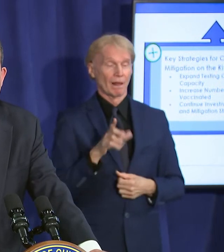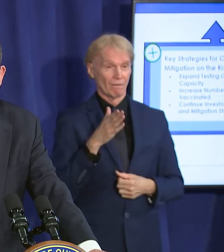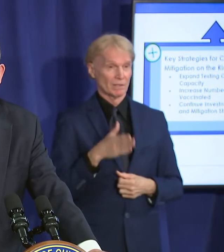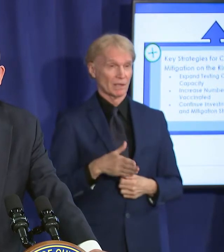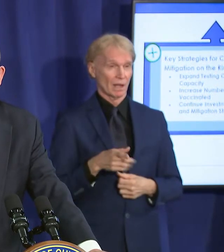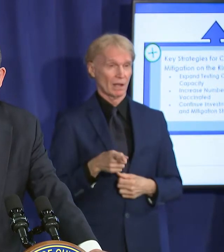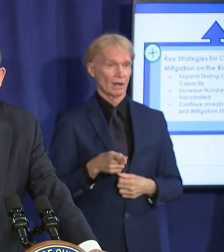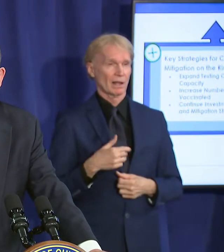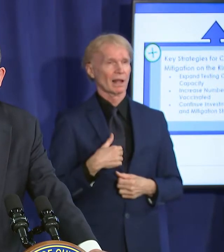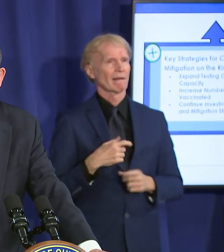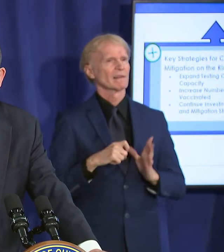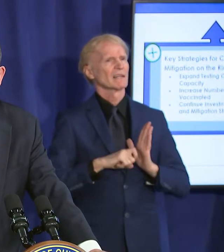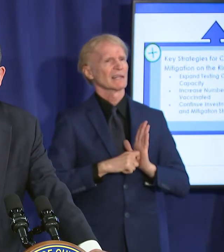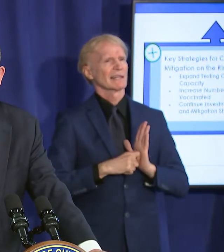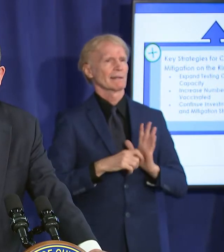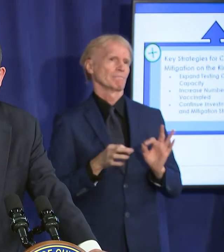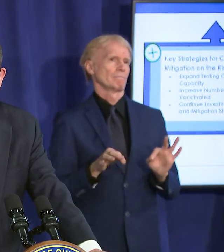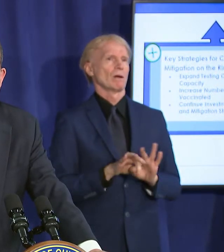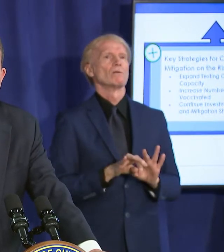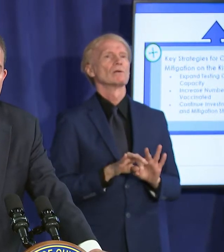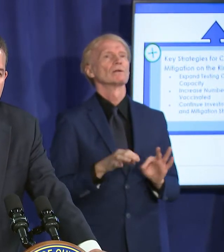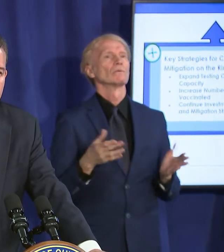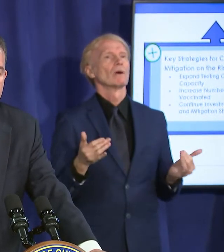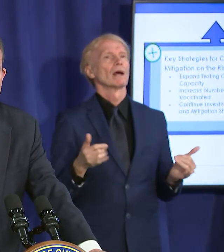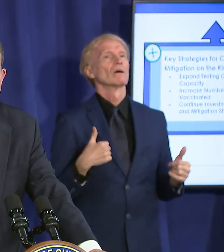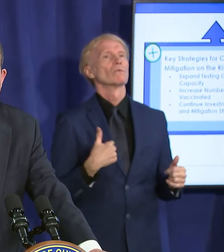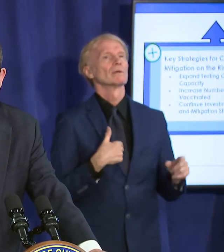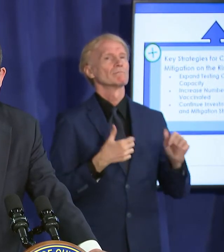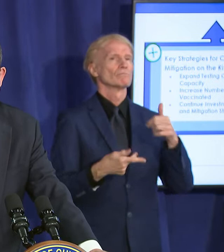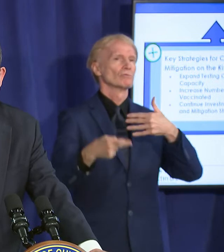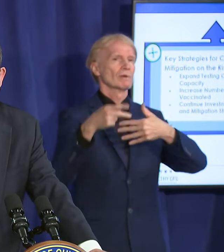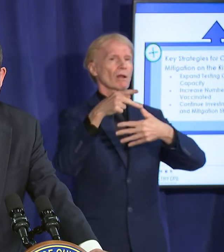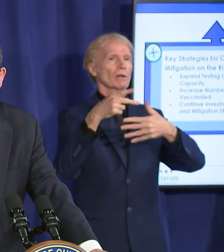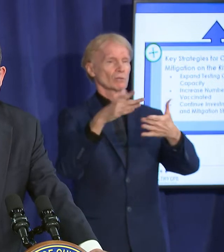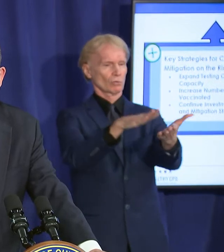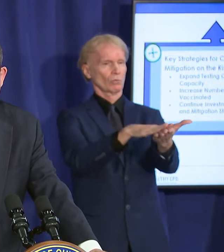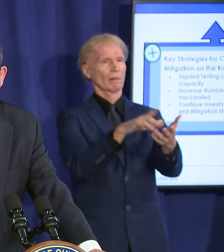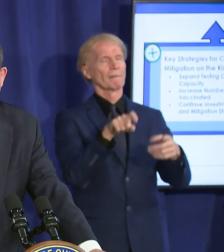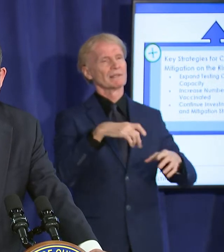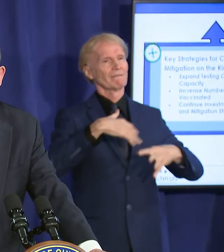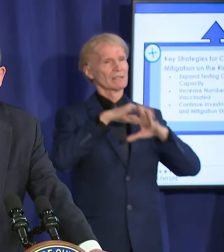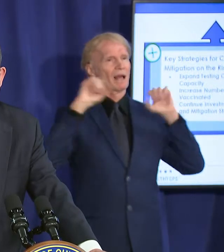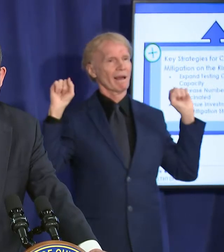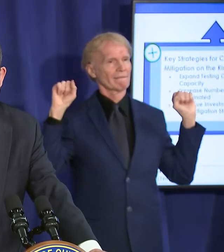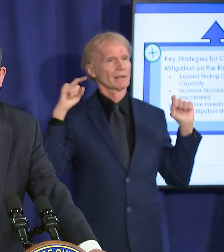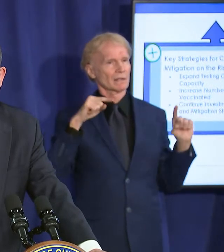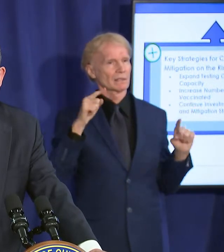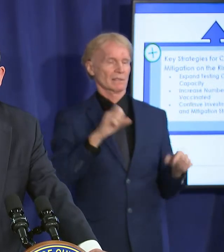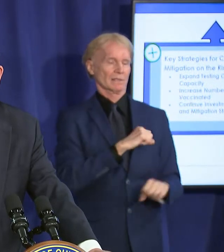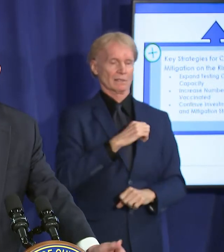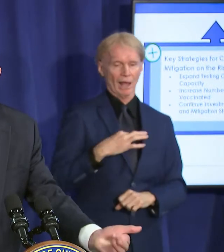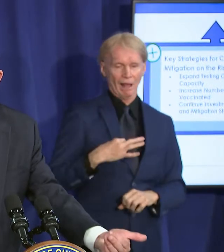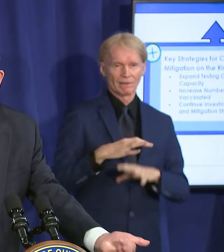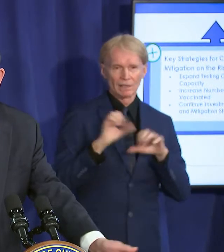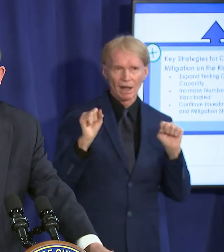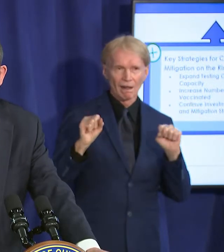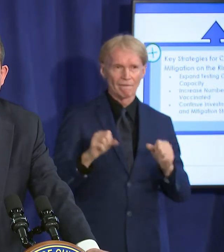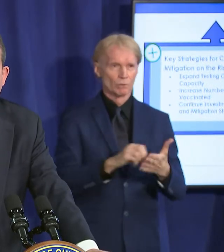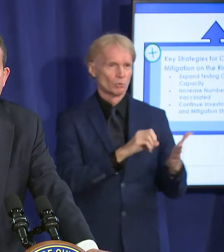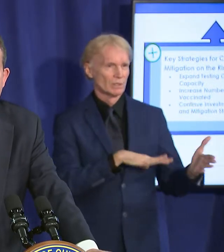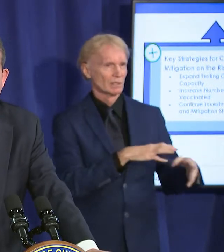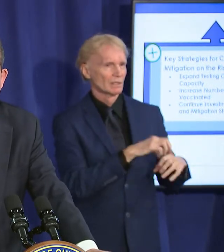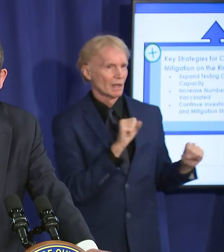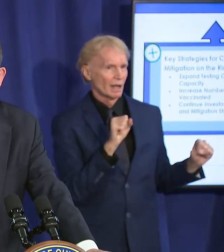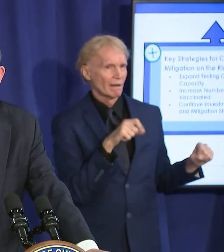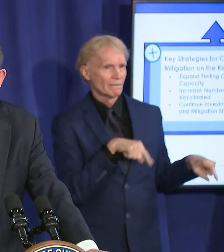can see is our key strategies, really as we continue to prioritize the safety of our schools, safety for our staff and our students, is expanded